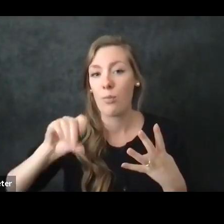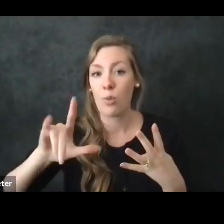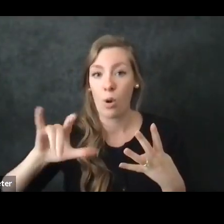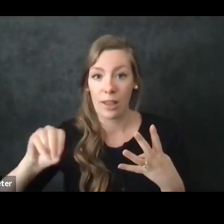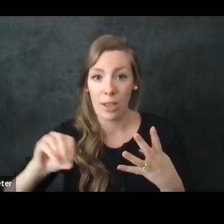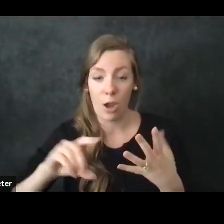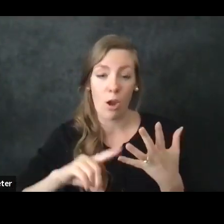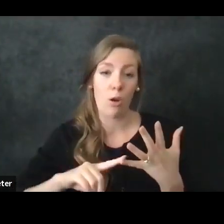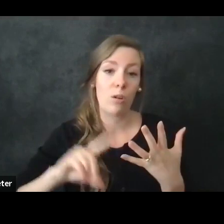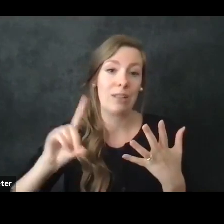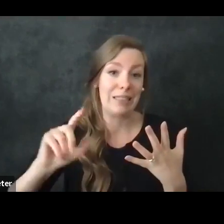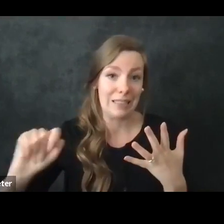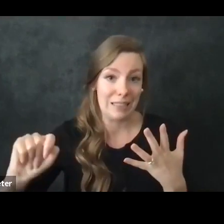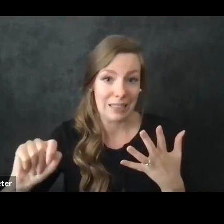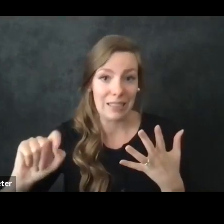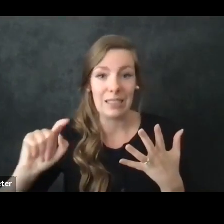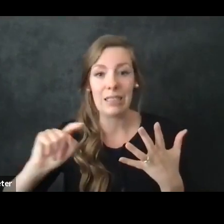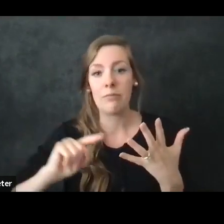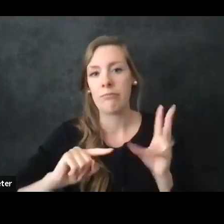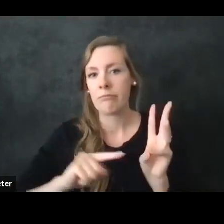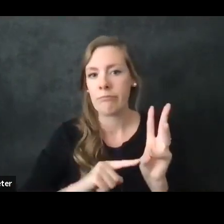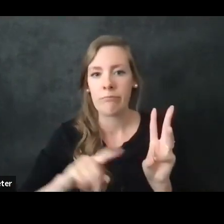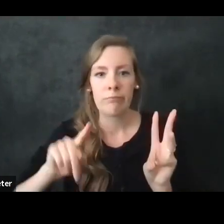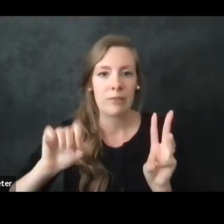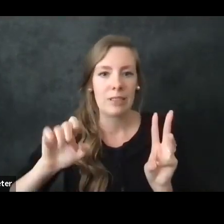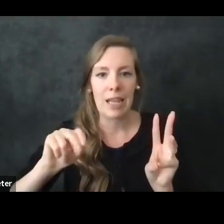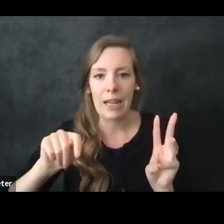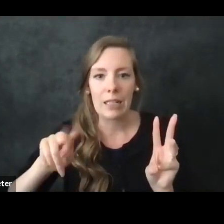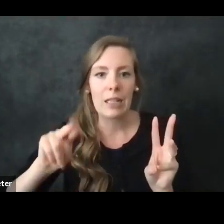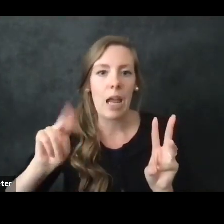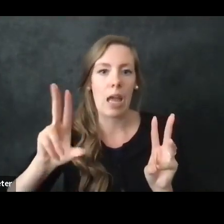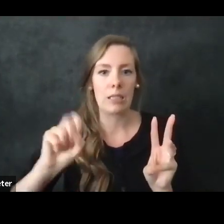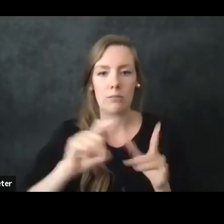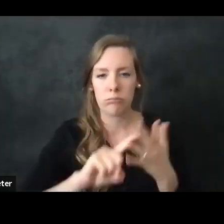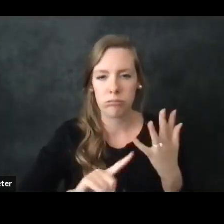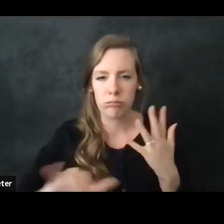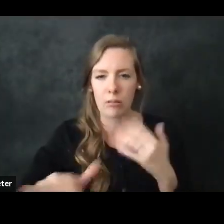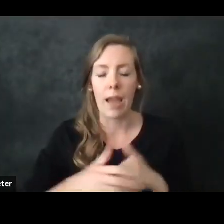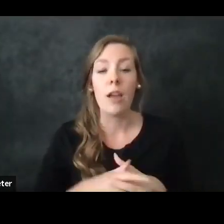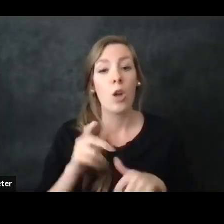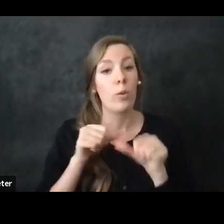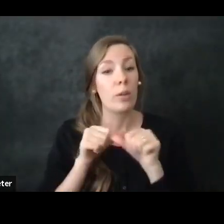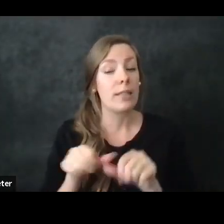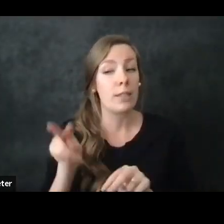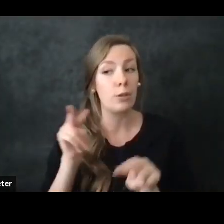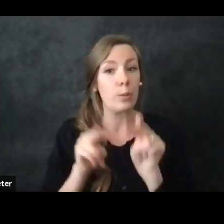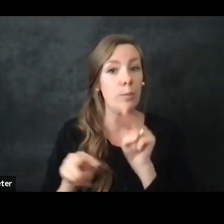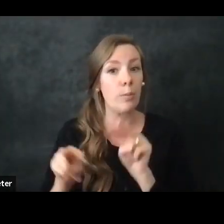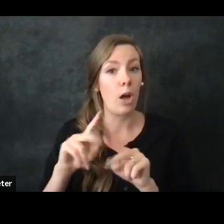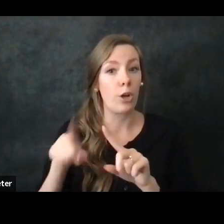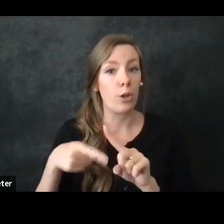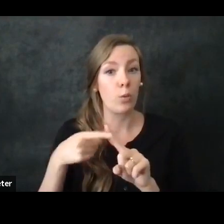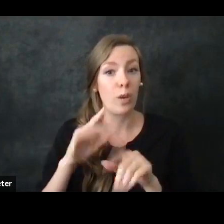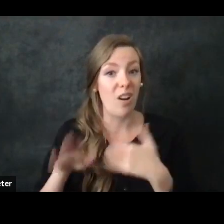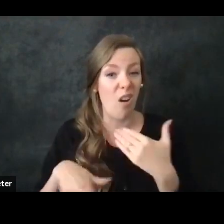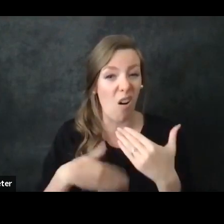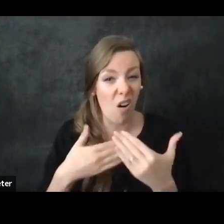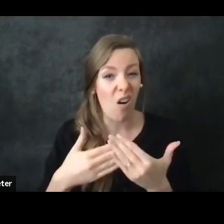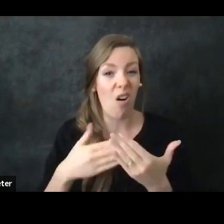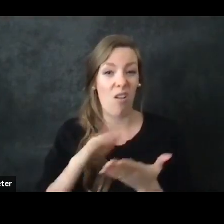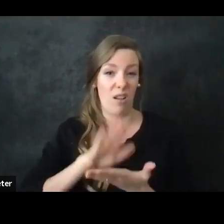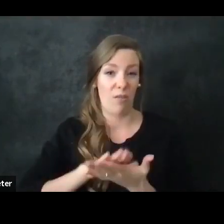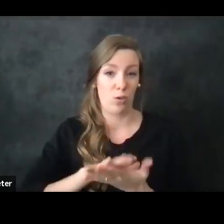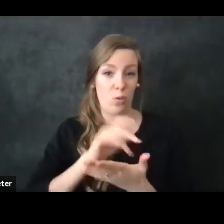diphtheria, tetanus. So we will continue to monitor the situation once all school-age children are eligible to be vaccinated against